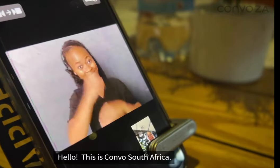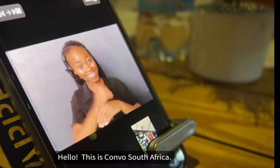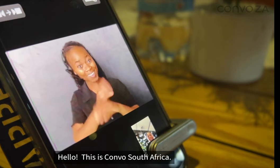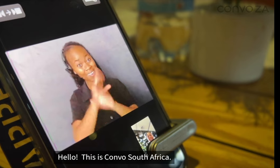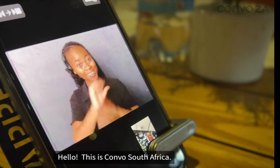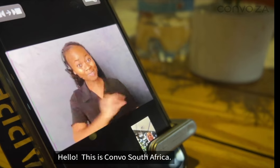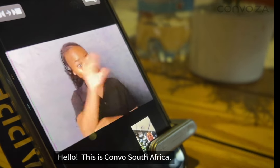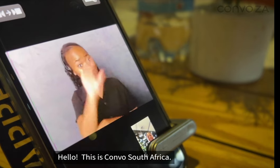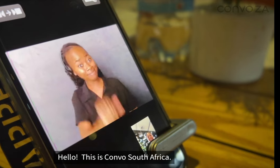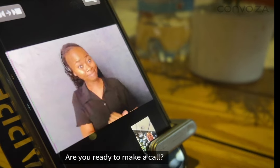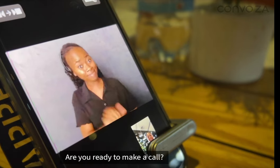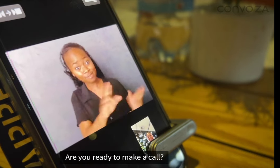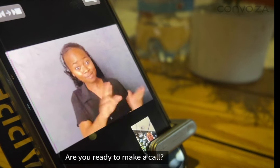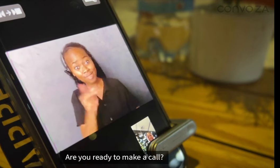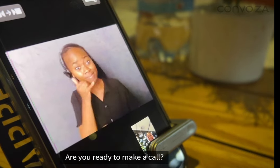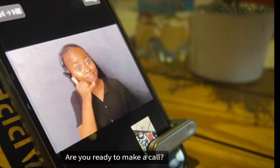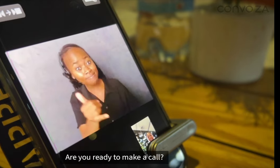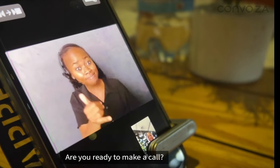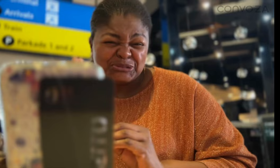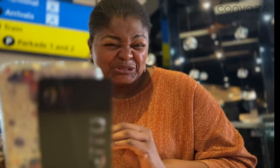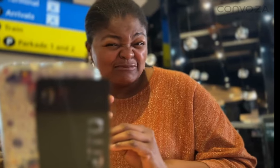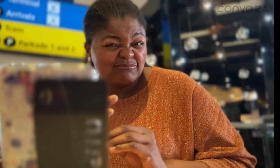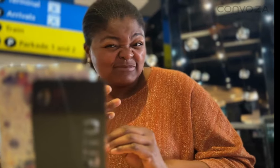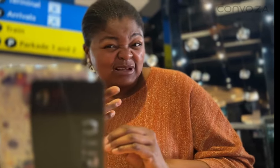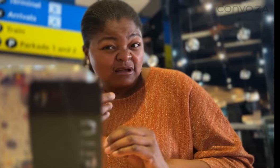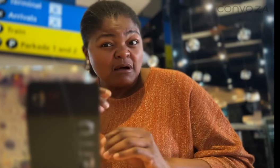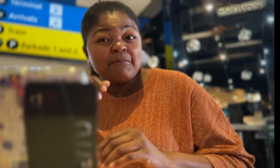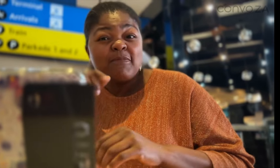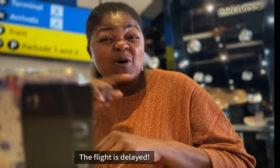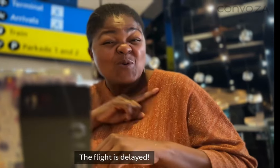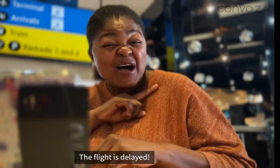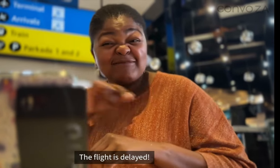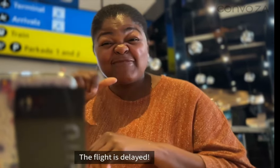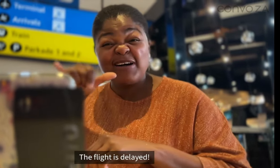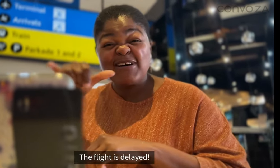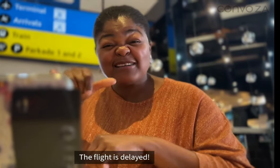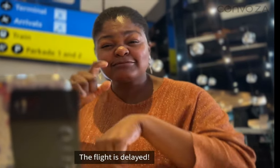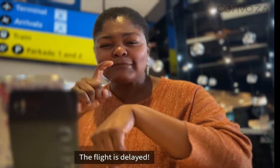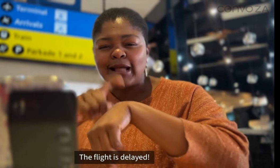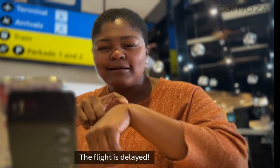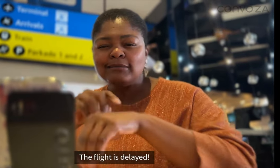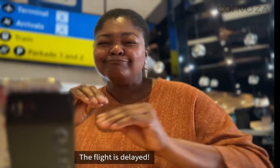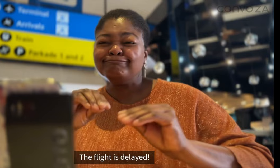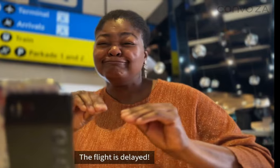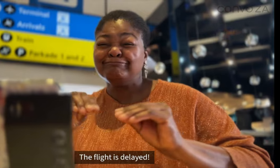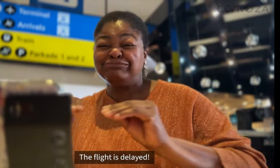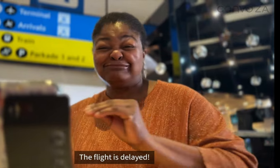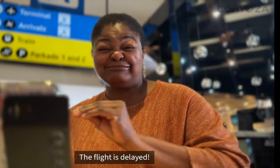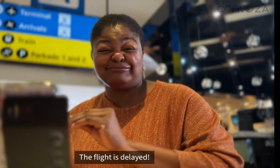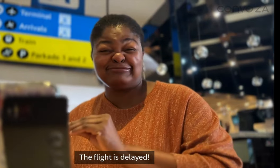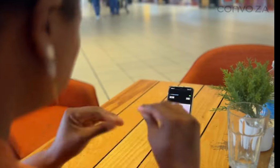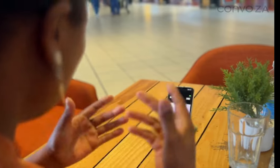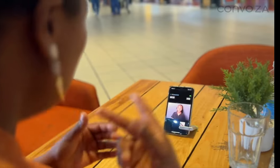Hello, this is Convo South Africa. Are you ready to make a call? The flight is delayed.